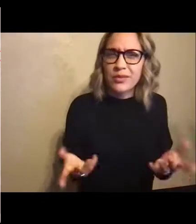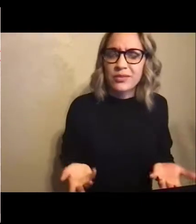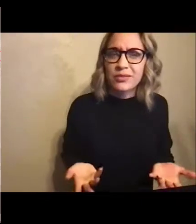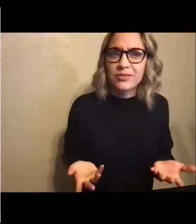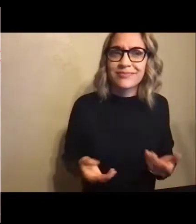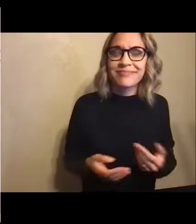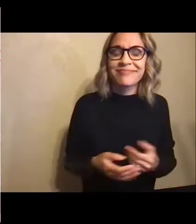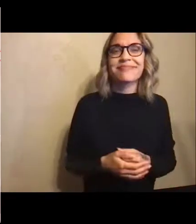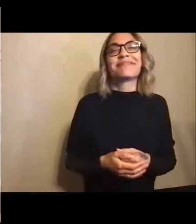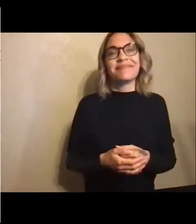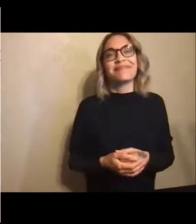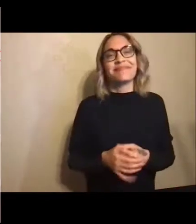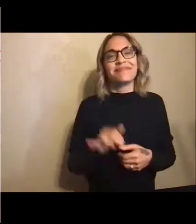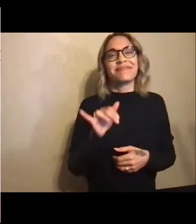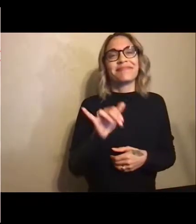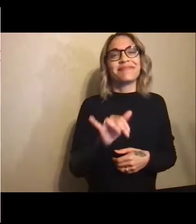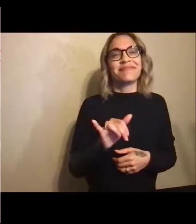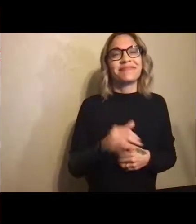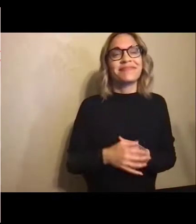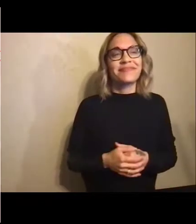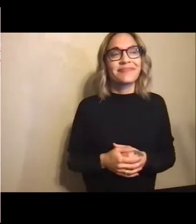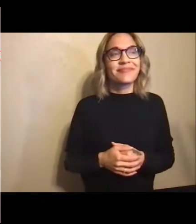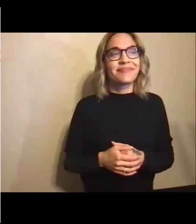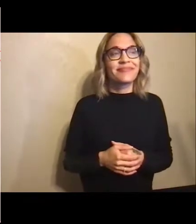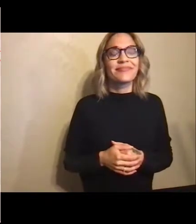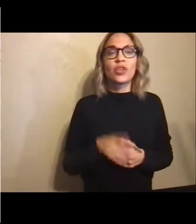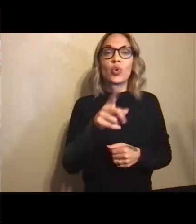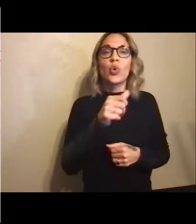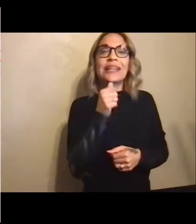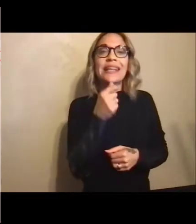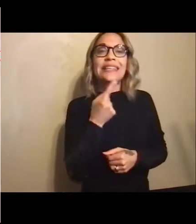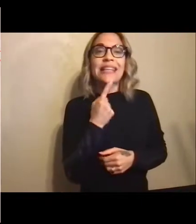Why is it that they never achieved that goal of 25?